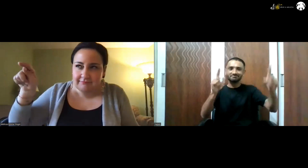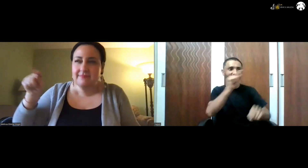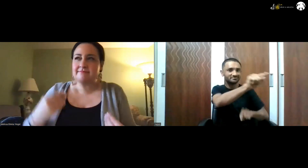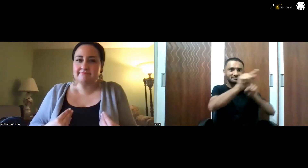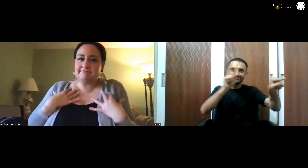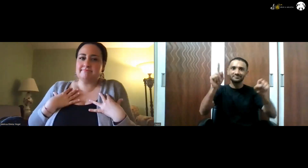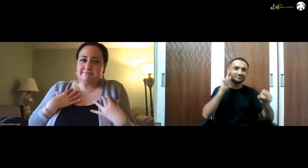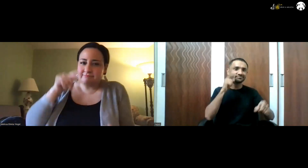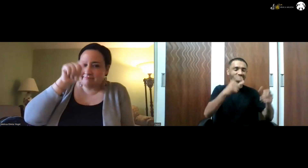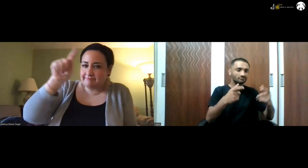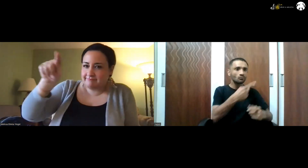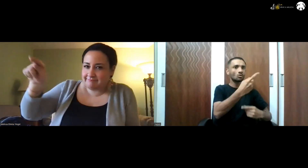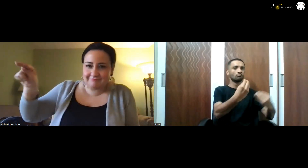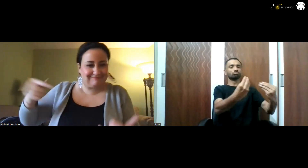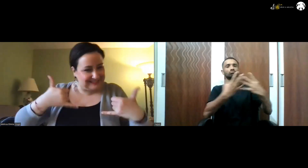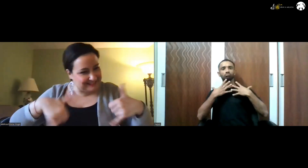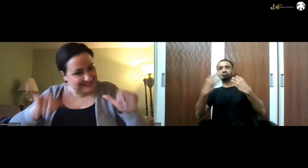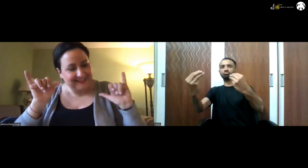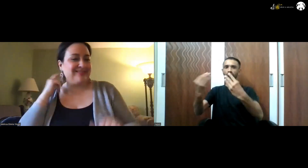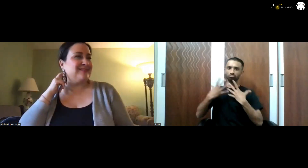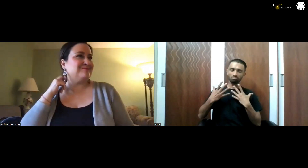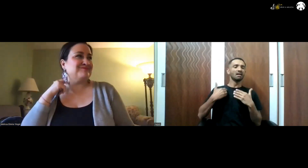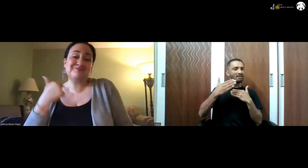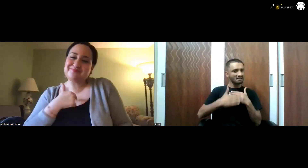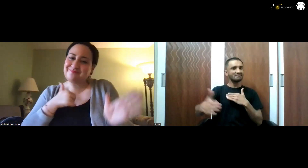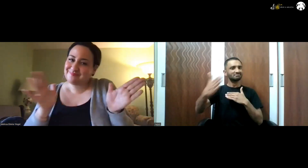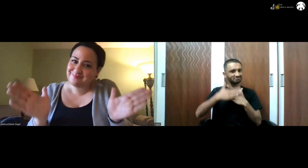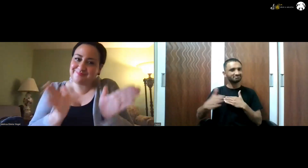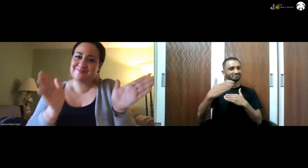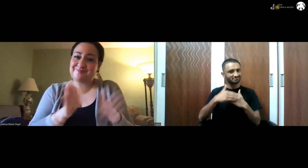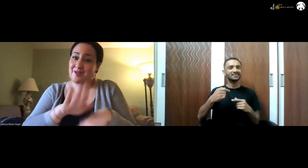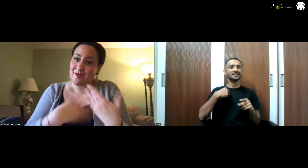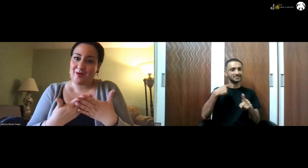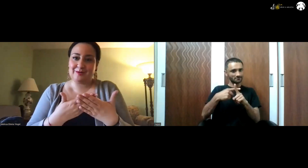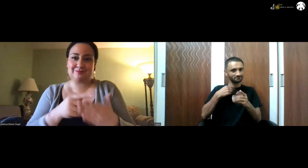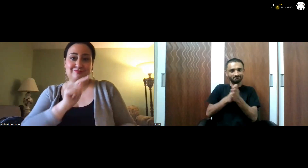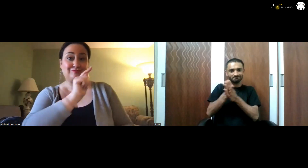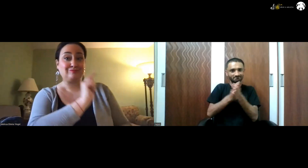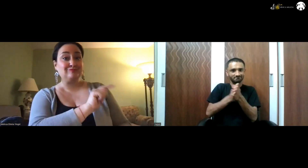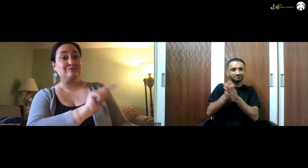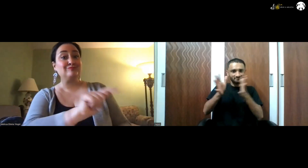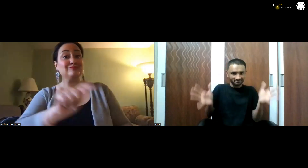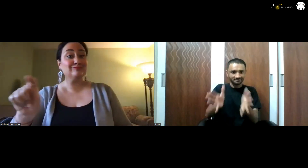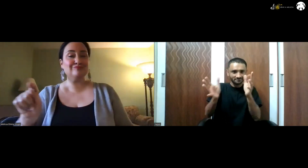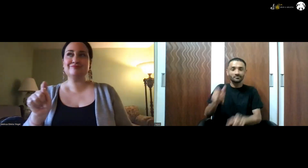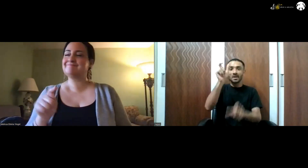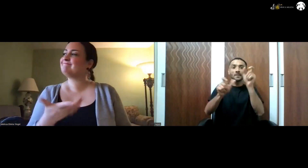on reaching out for inspirational stories, inspirational people, encouraging